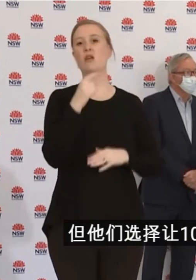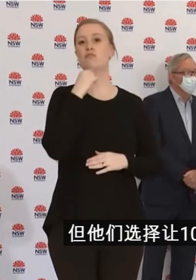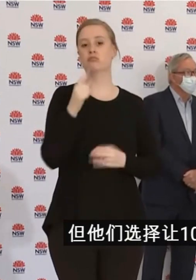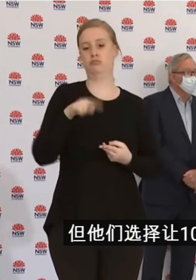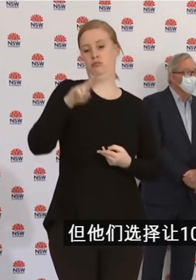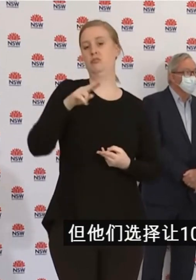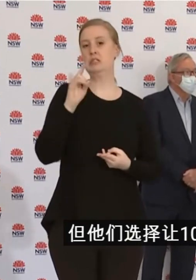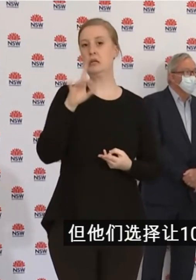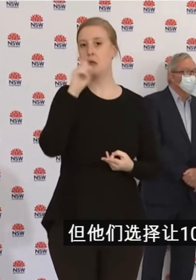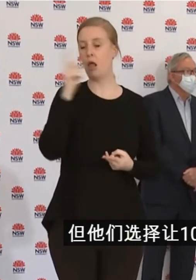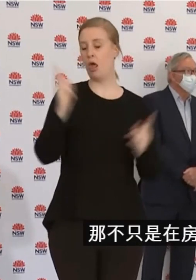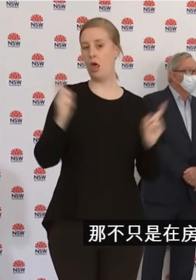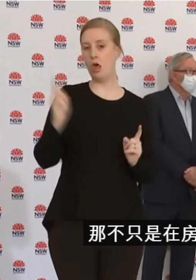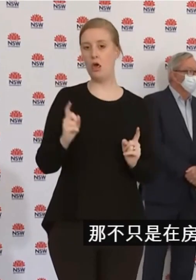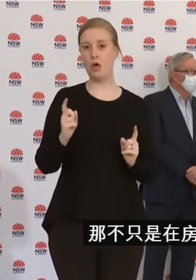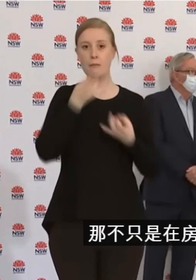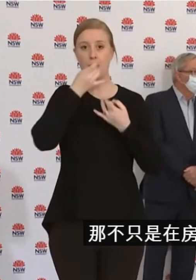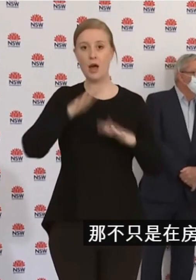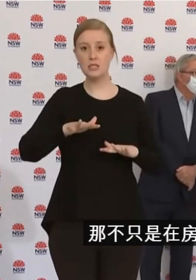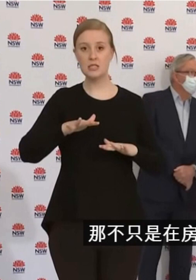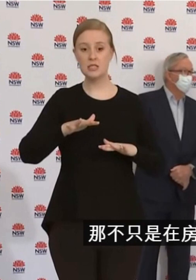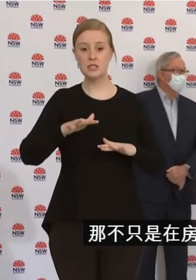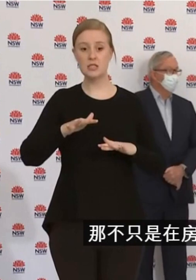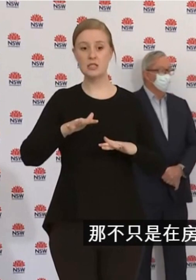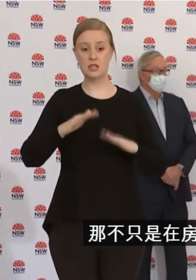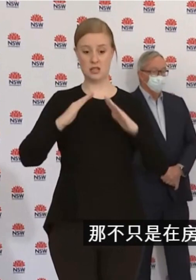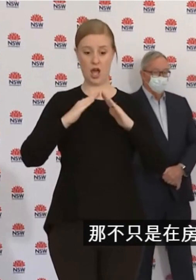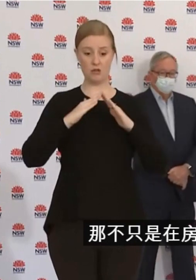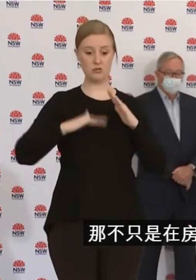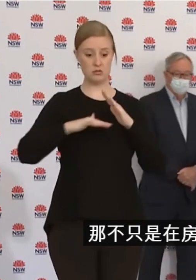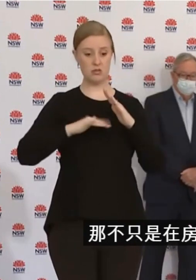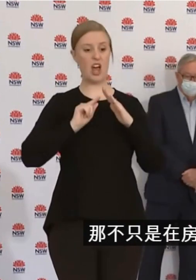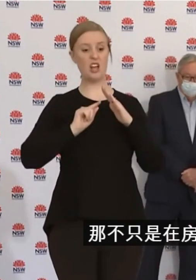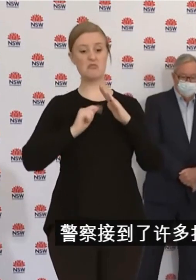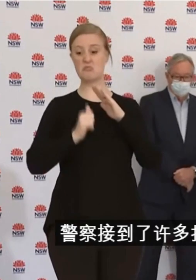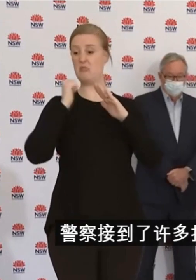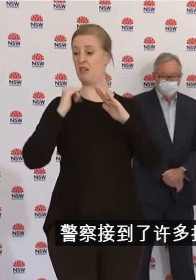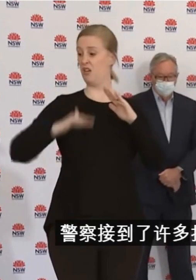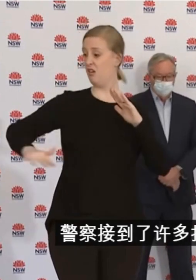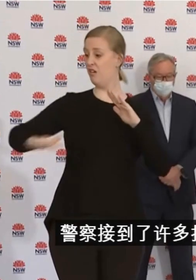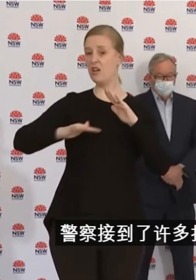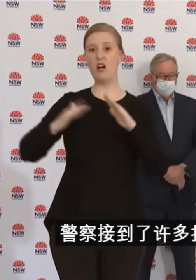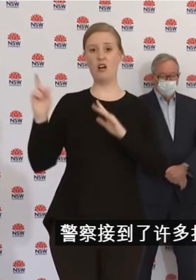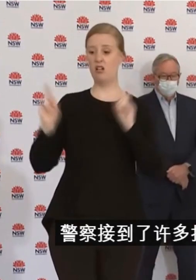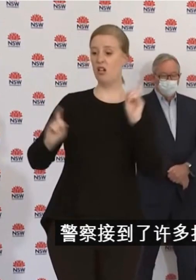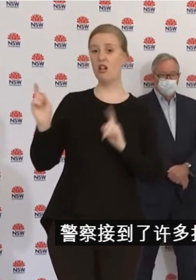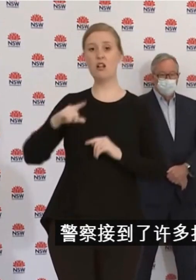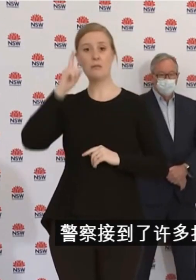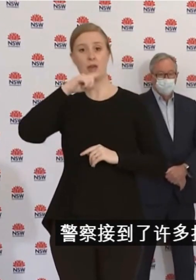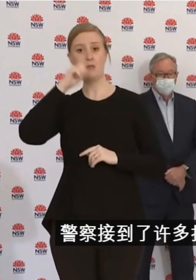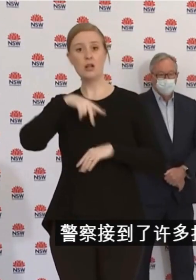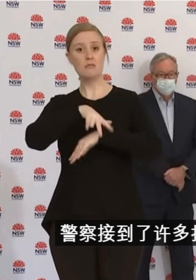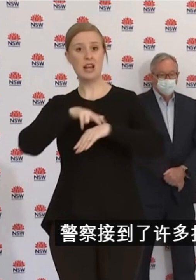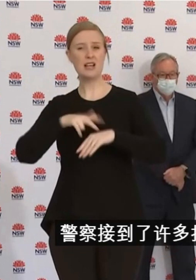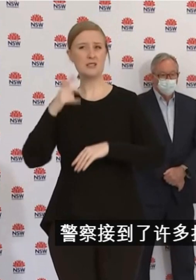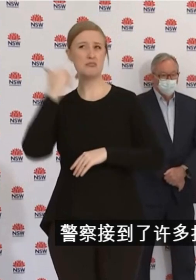in that house, have a party that was not just in the house, but continued out into the backyard. Police were called, and a number of